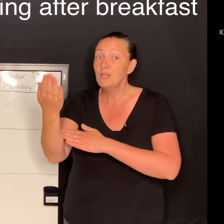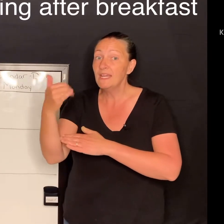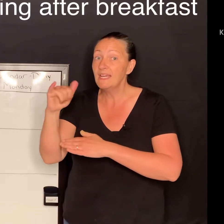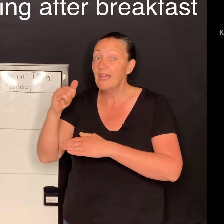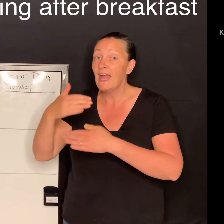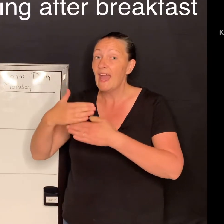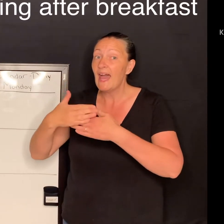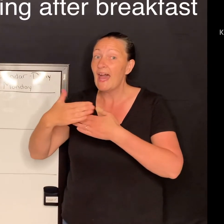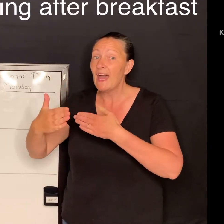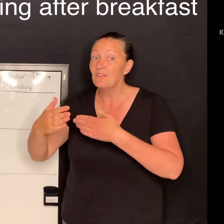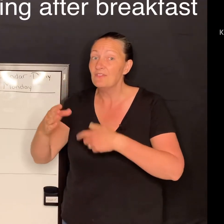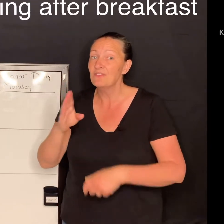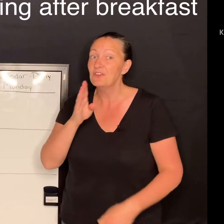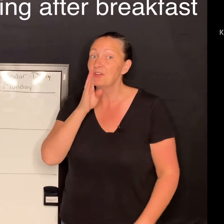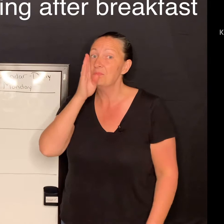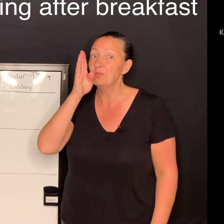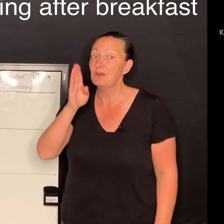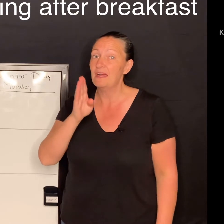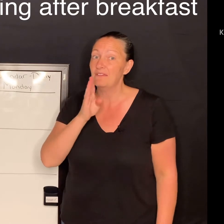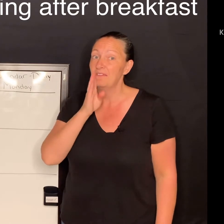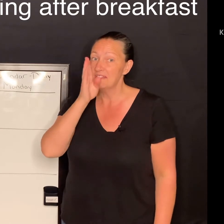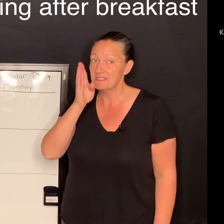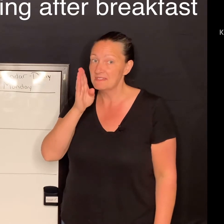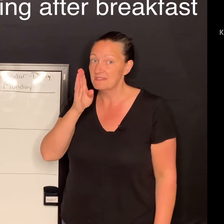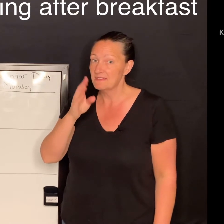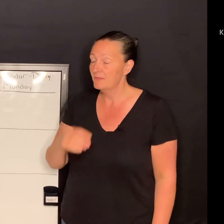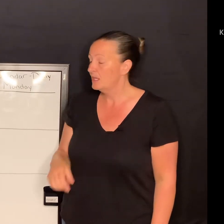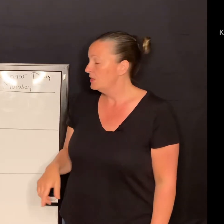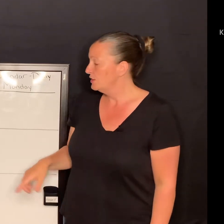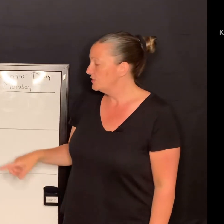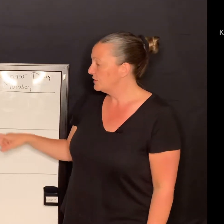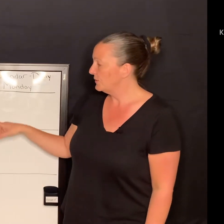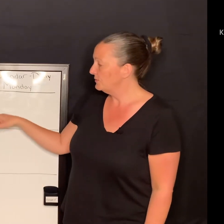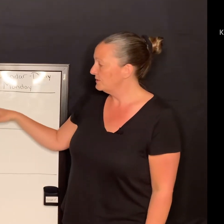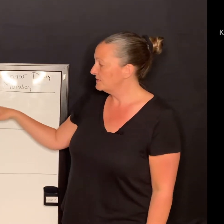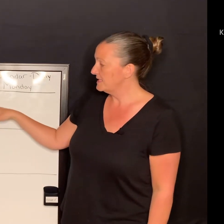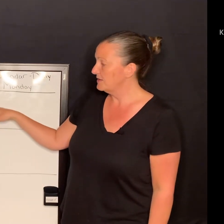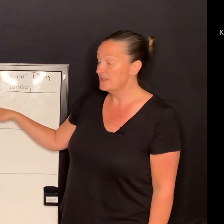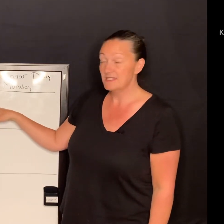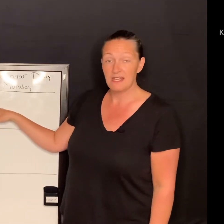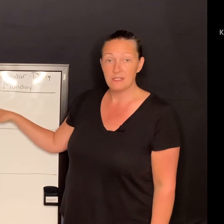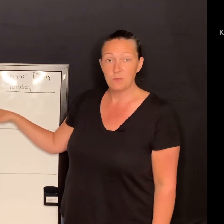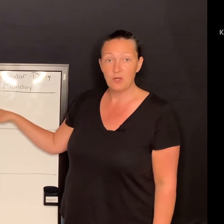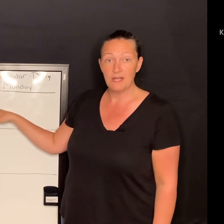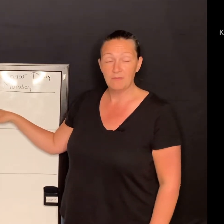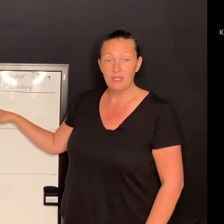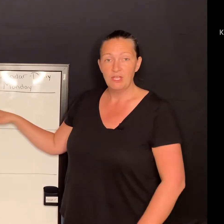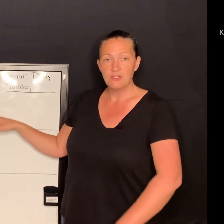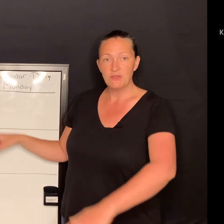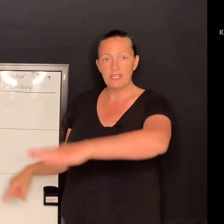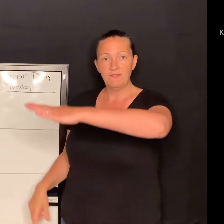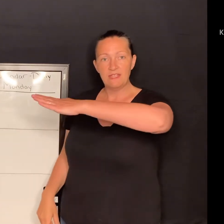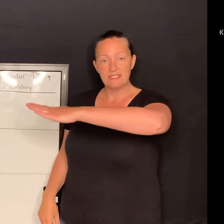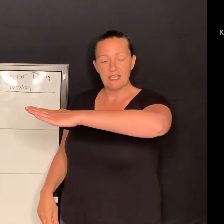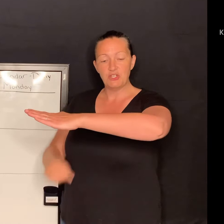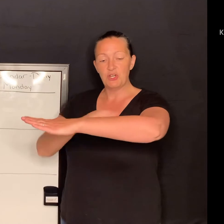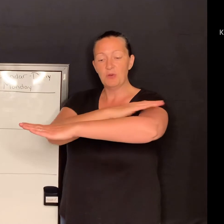morning after breakfast. So you'll see here the sign is morning. So think of this as your